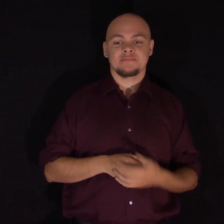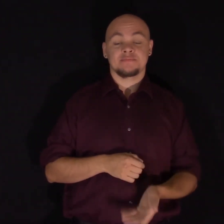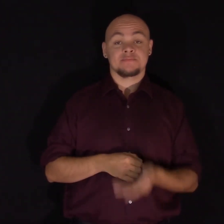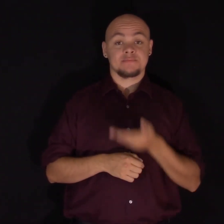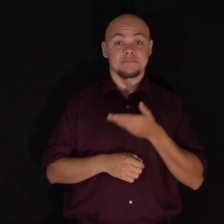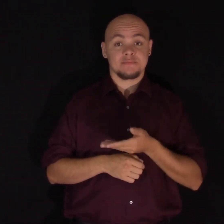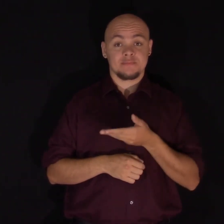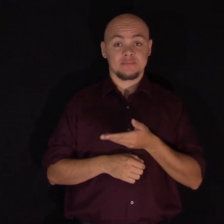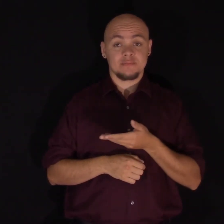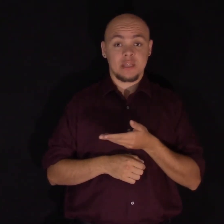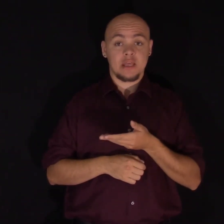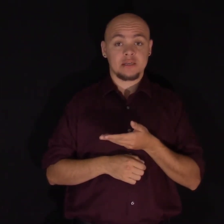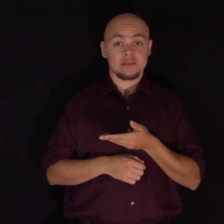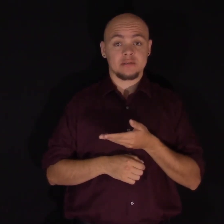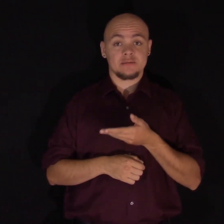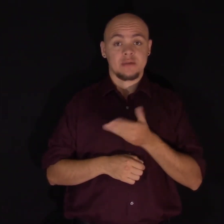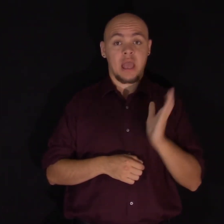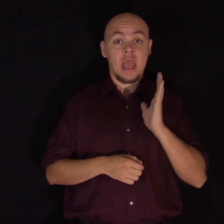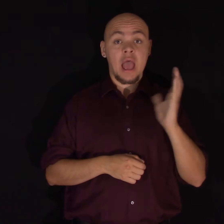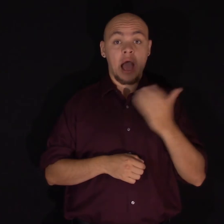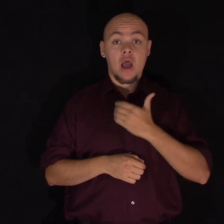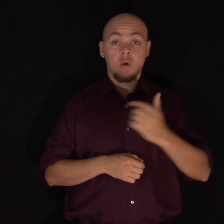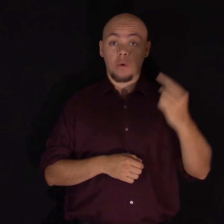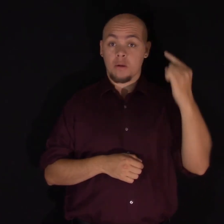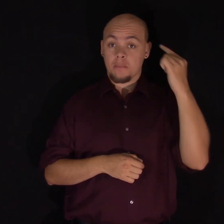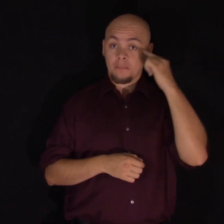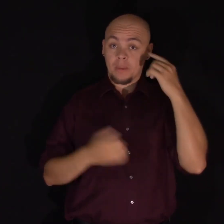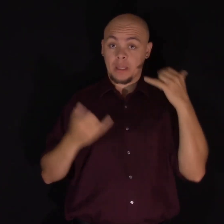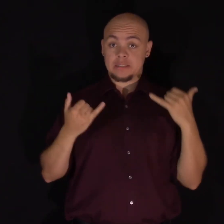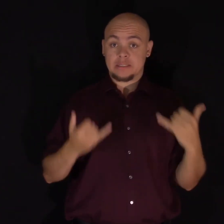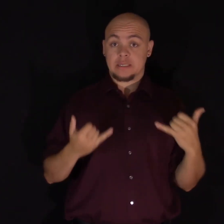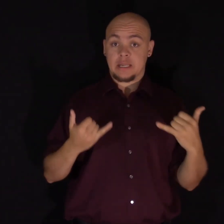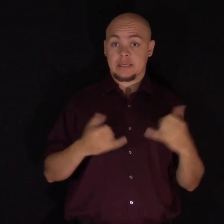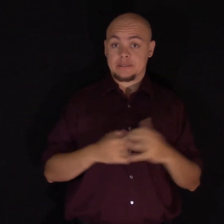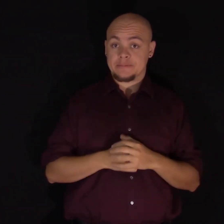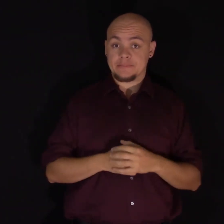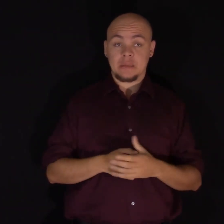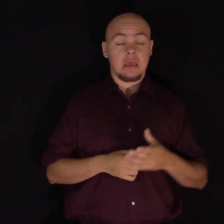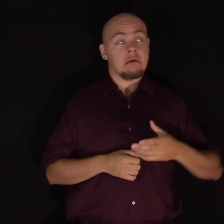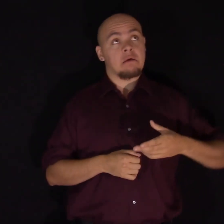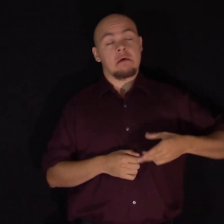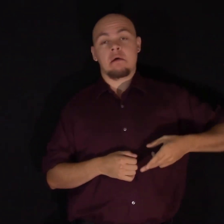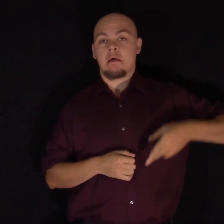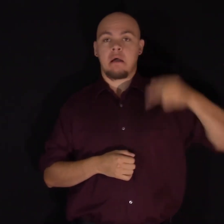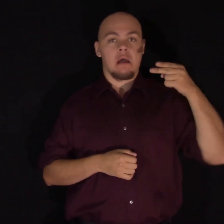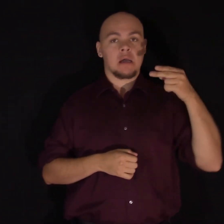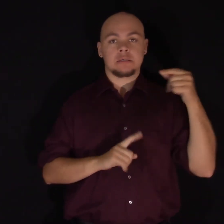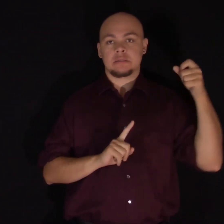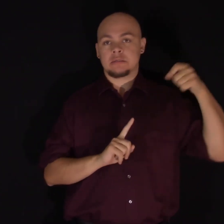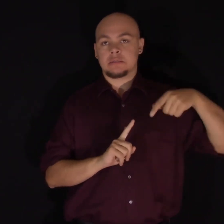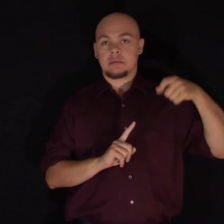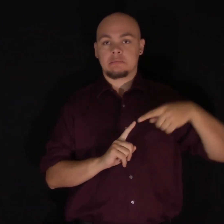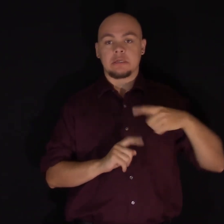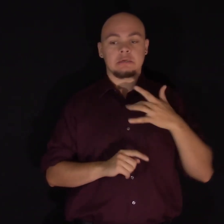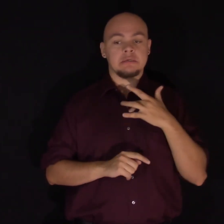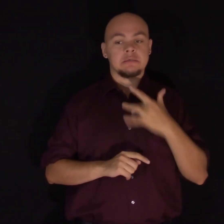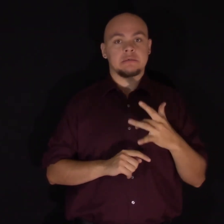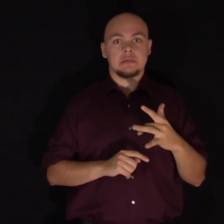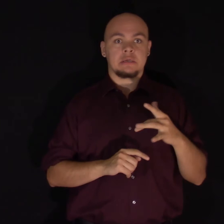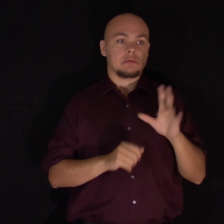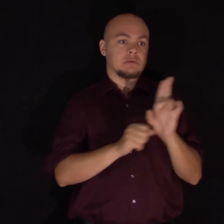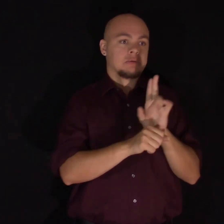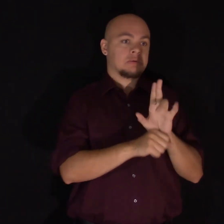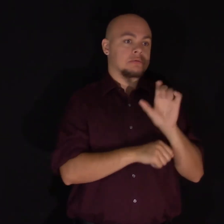So this is the state of our minds today. We're at this hyper-stimulated state where we bounce around